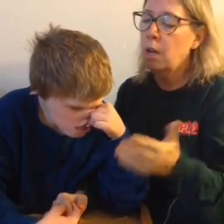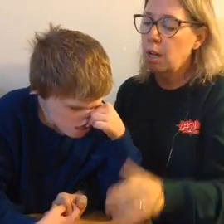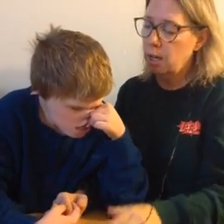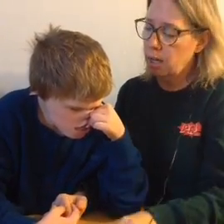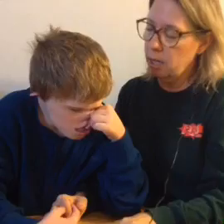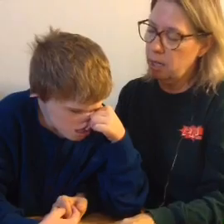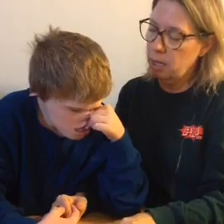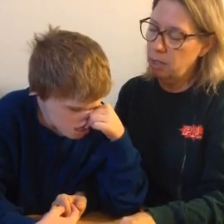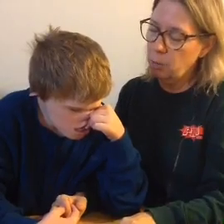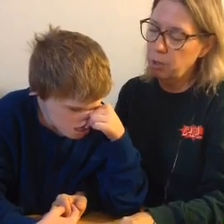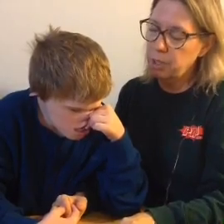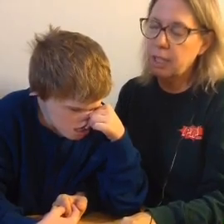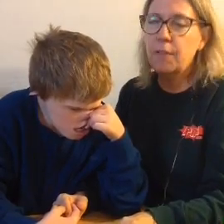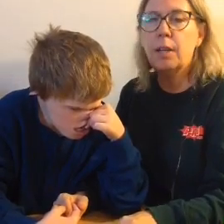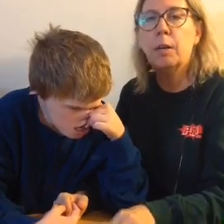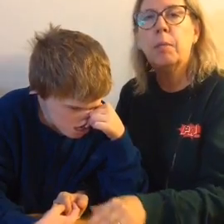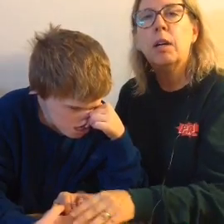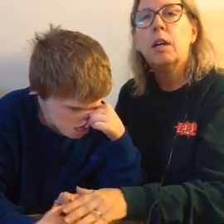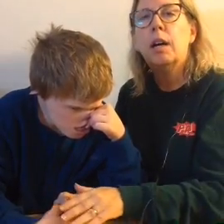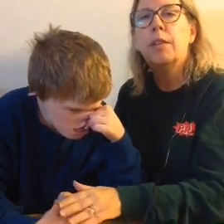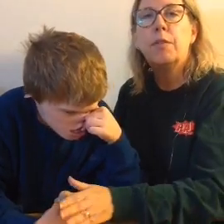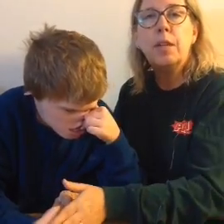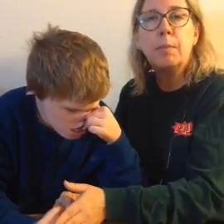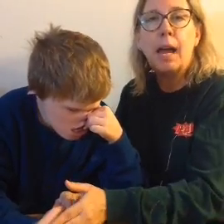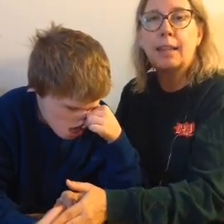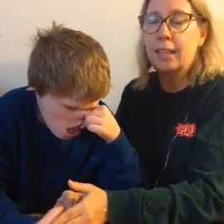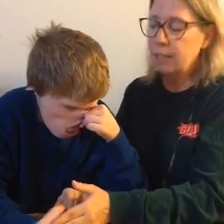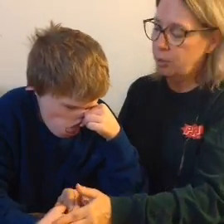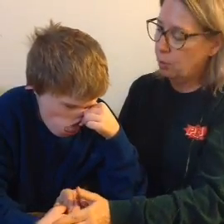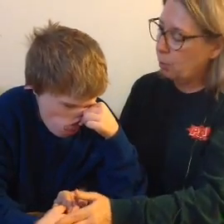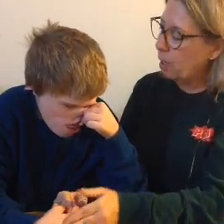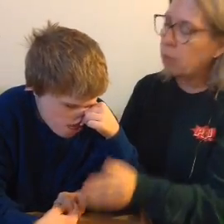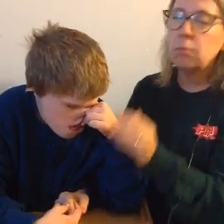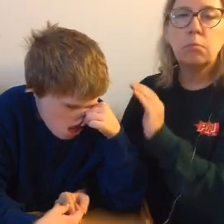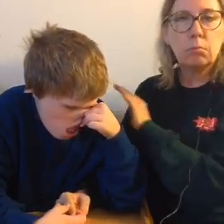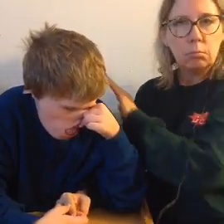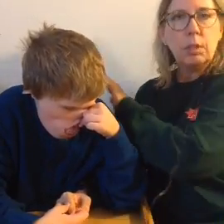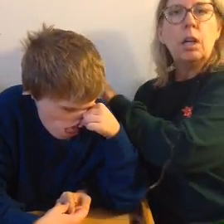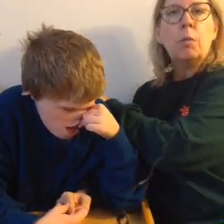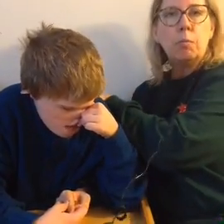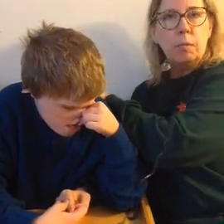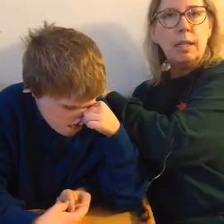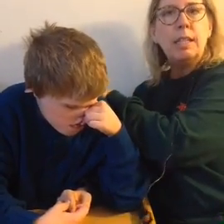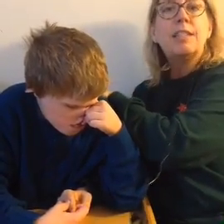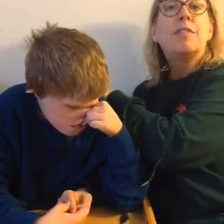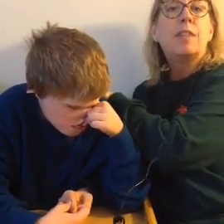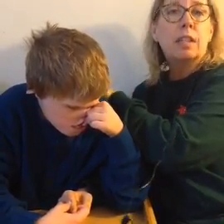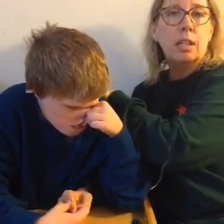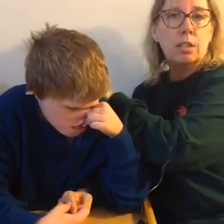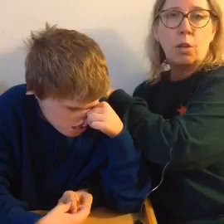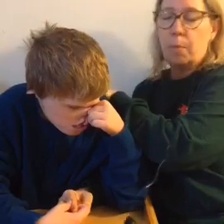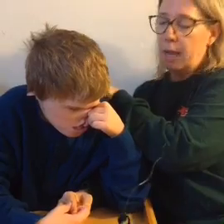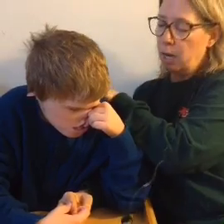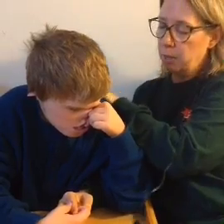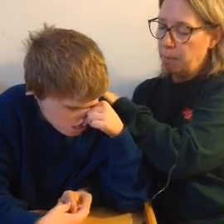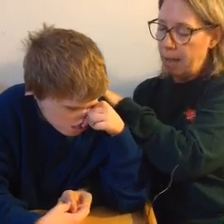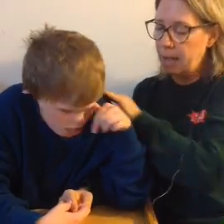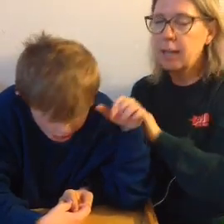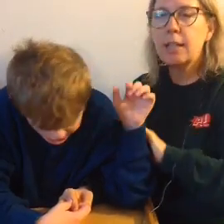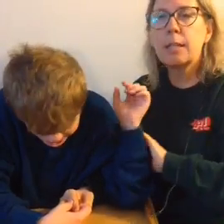in order to give him the feedback that he's doing well, you know, He needs to feel it. So pat on the back. Sometimes